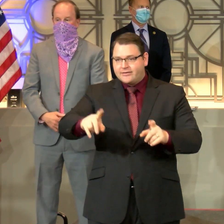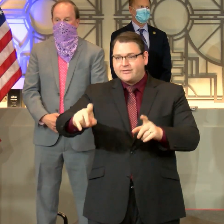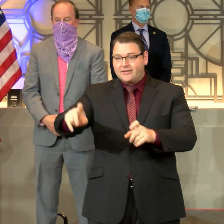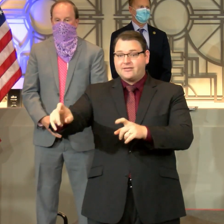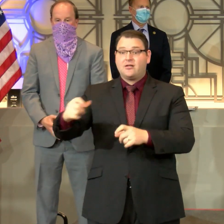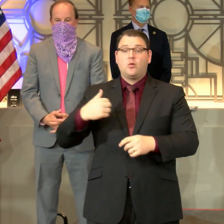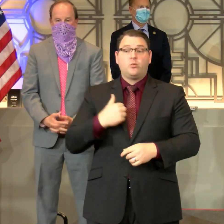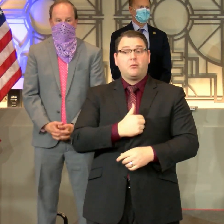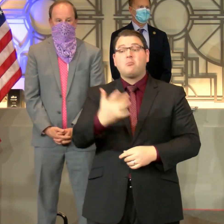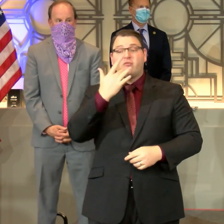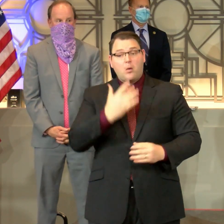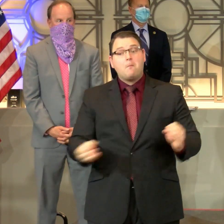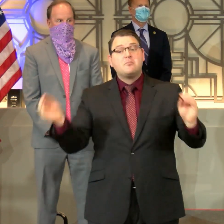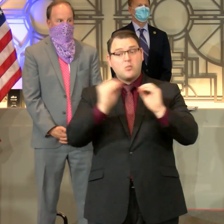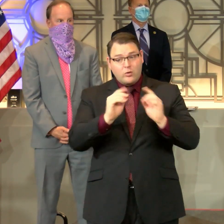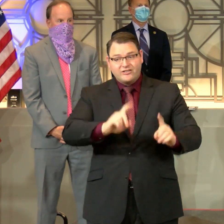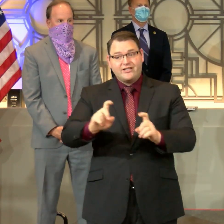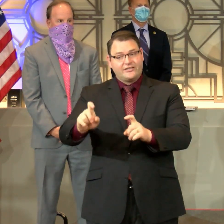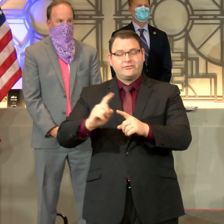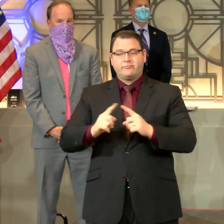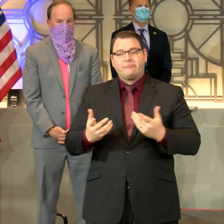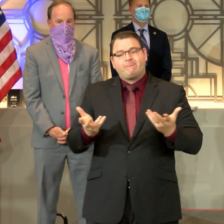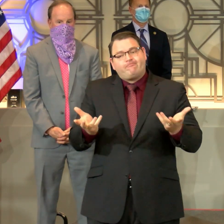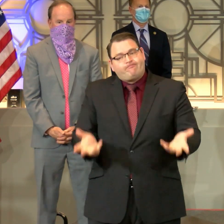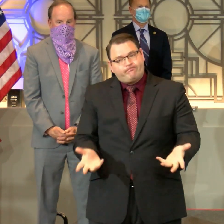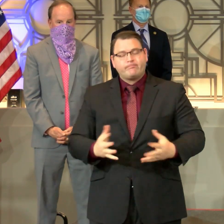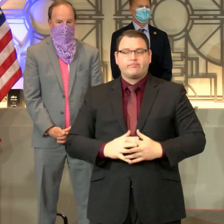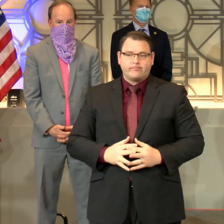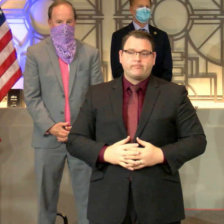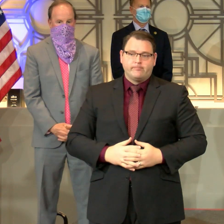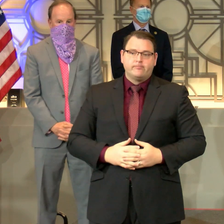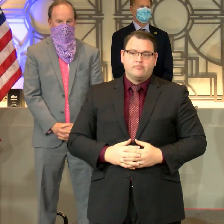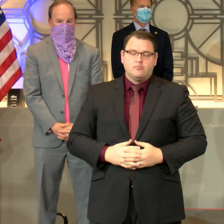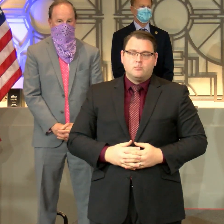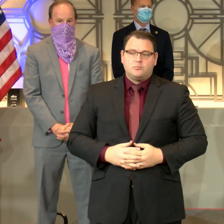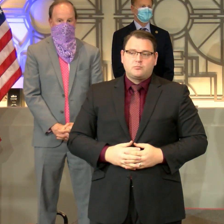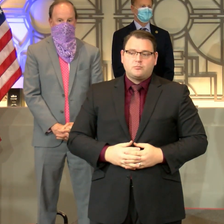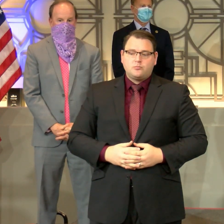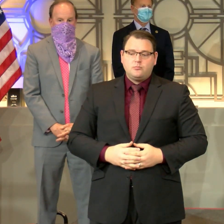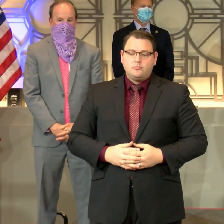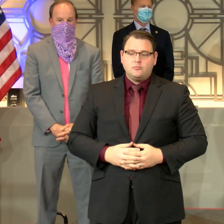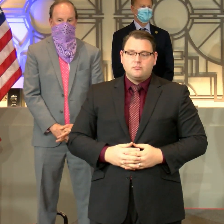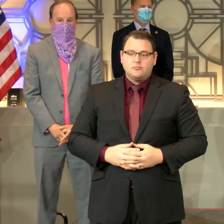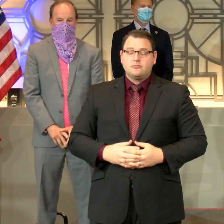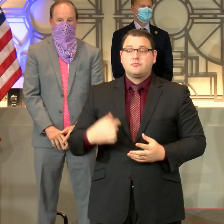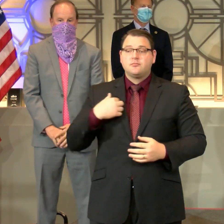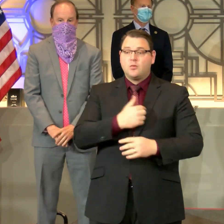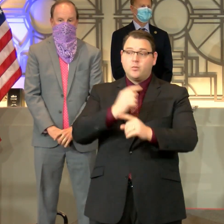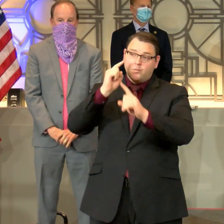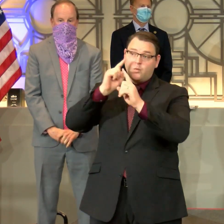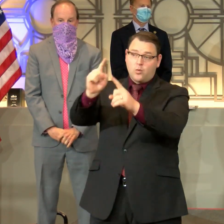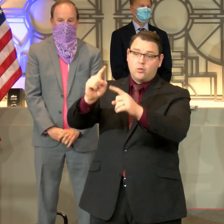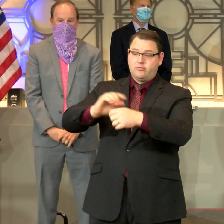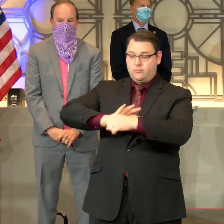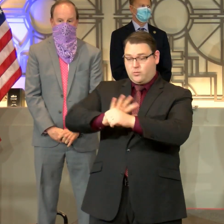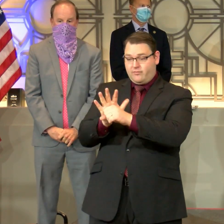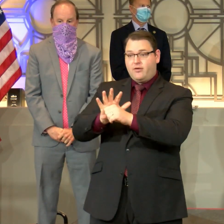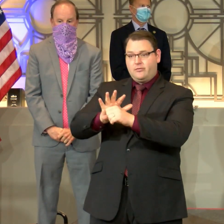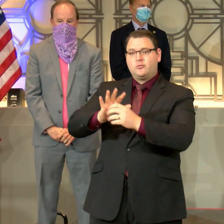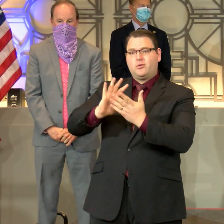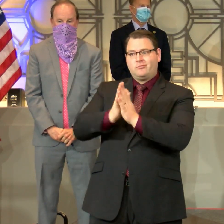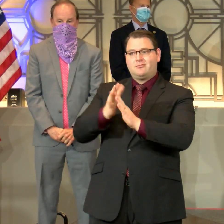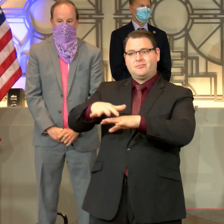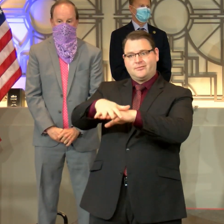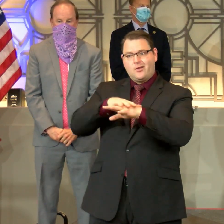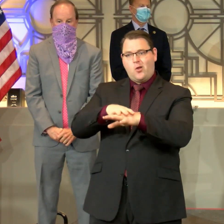as we would have liked it. Our goal continues to be to blunt the progression of the coronavirus and prevent an overwhelming